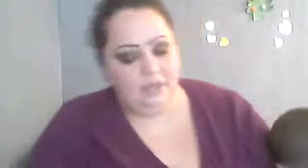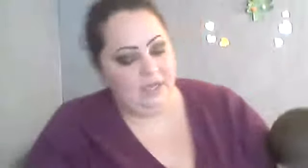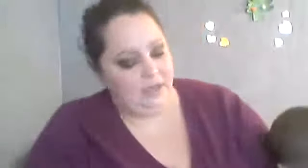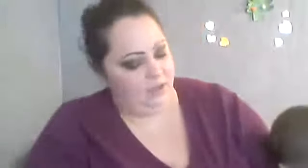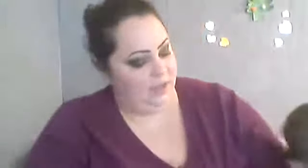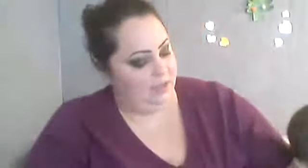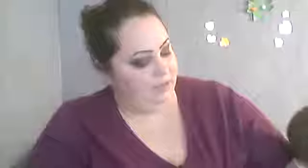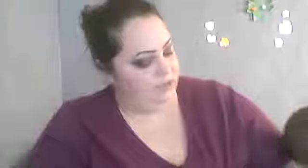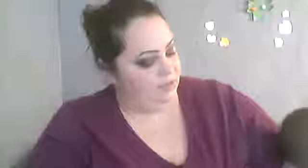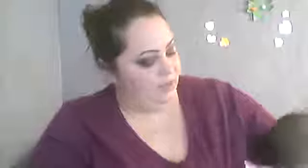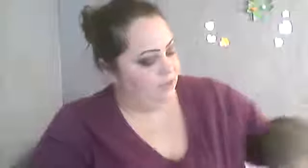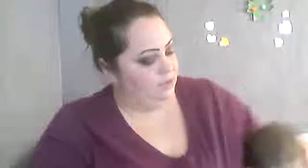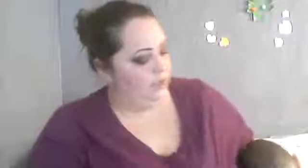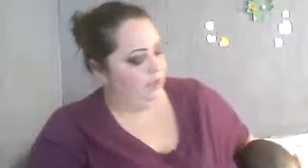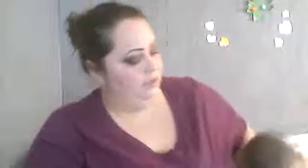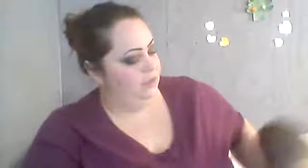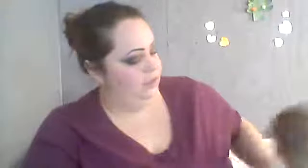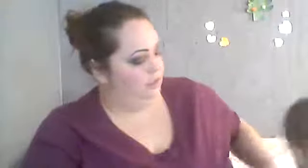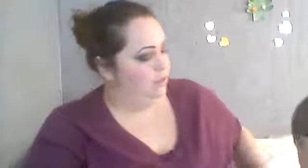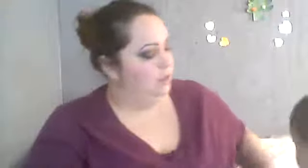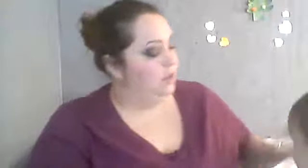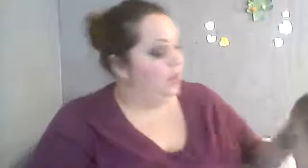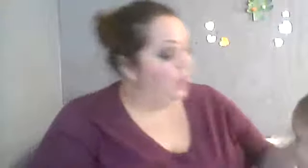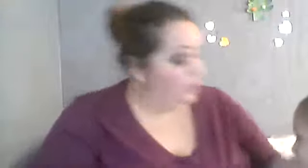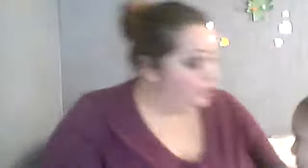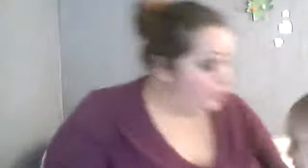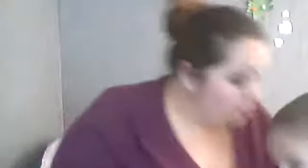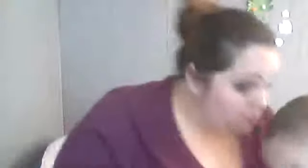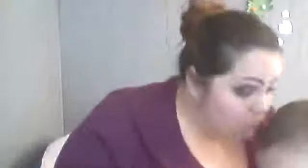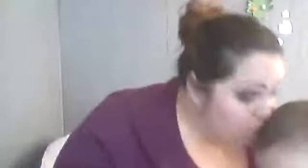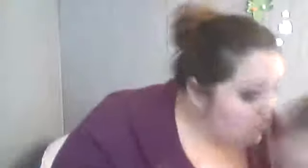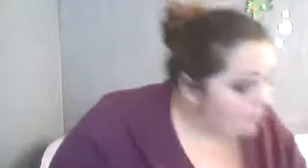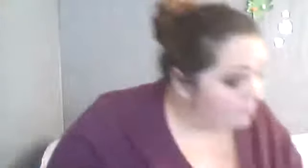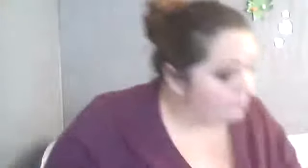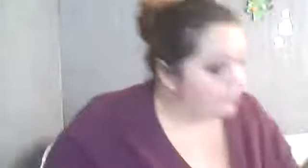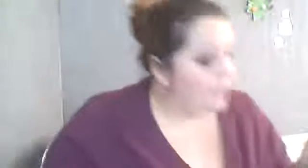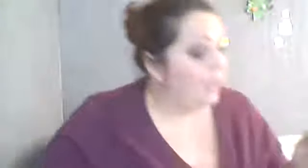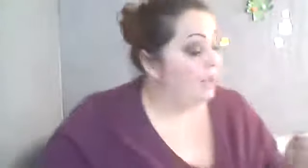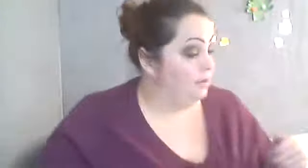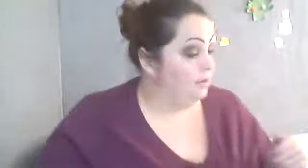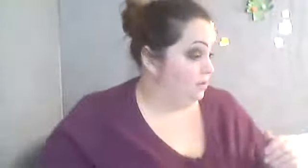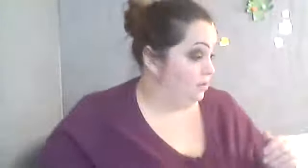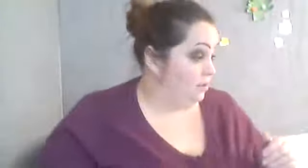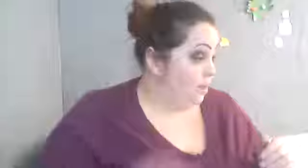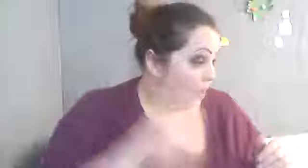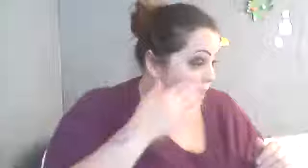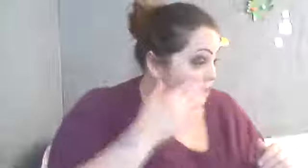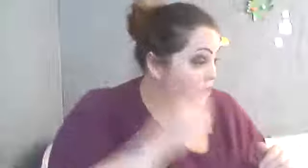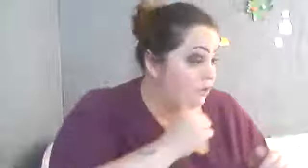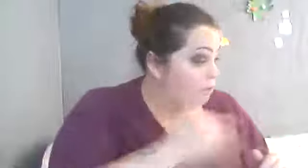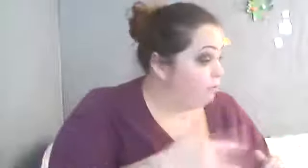Buddy, you gotta let me use my arm, sweetheart. I know. Hey, I know you don't feel